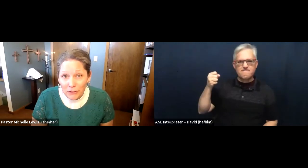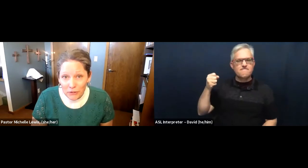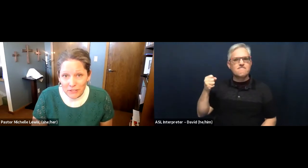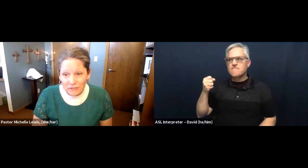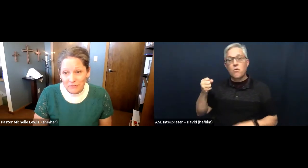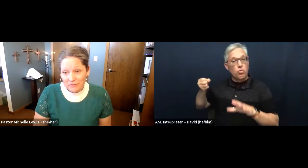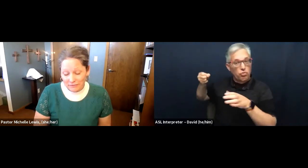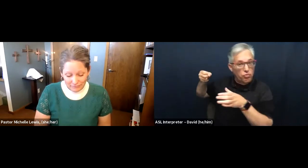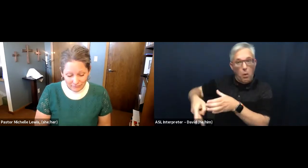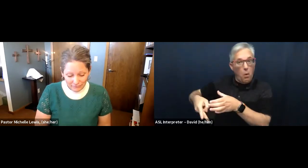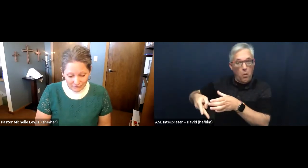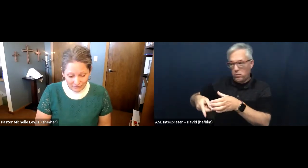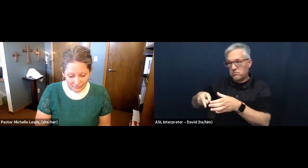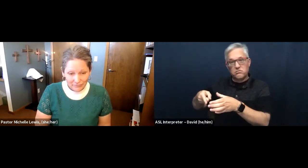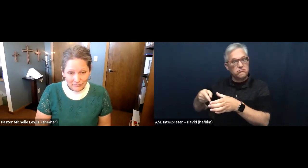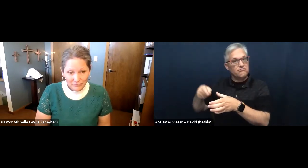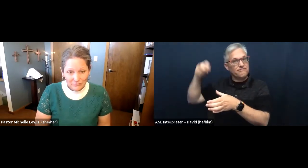murder Joseph.